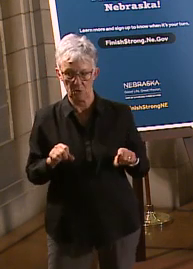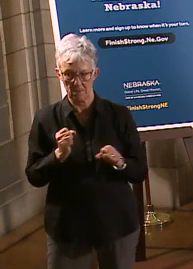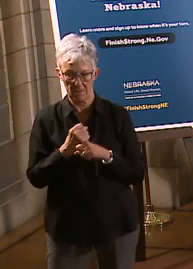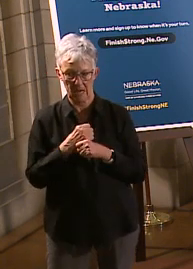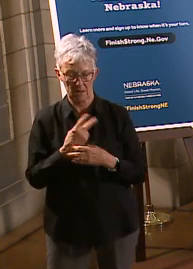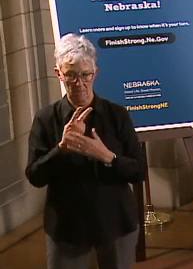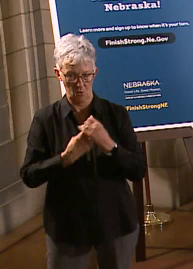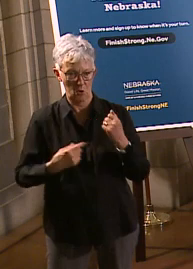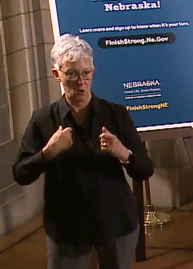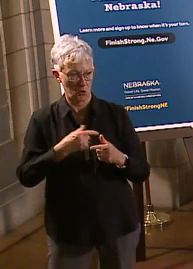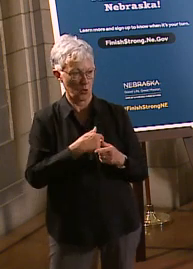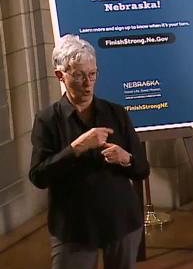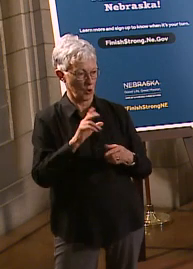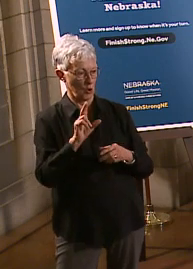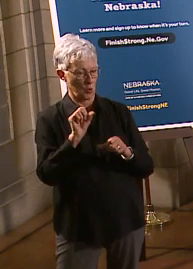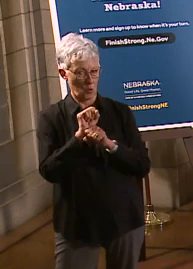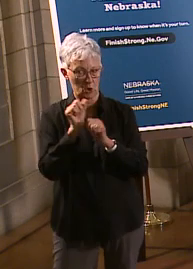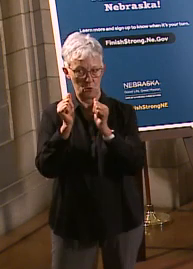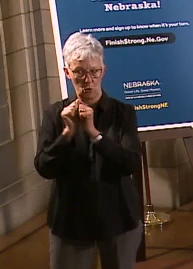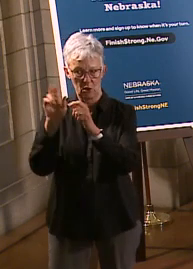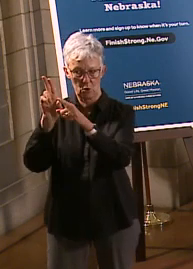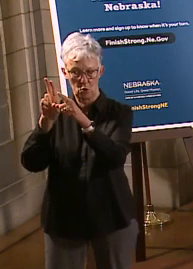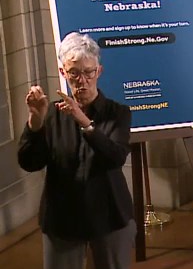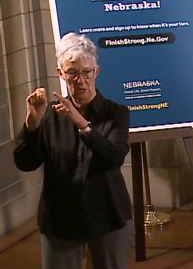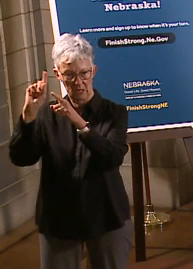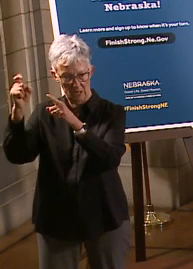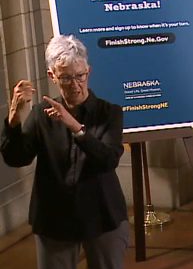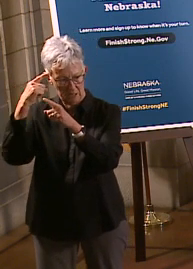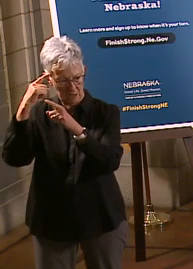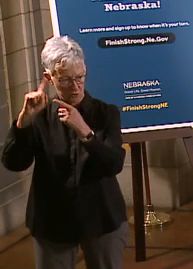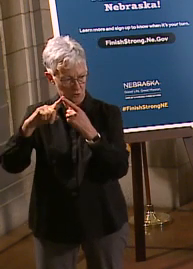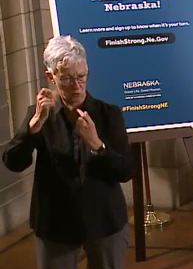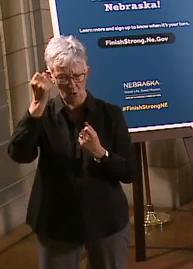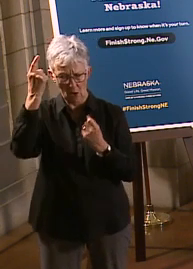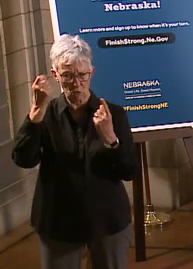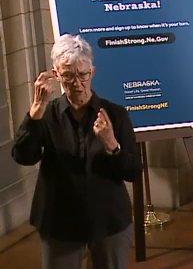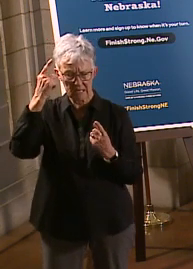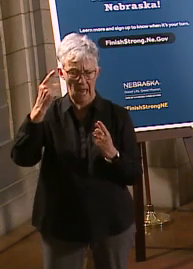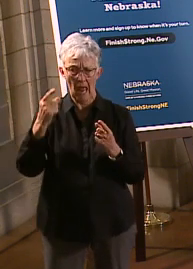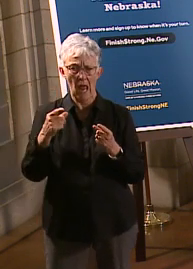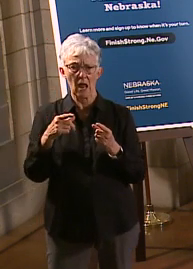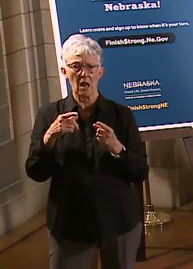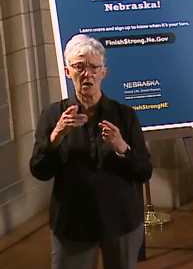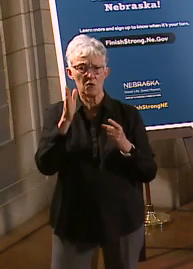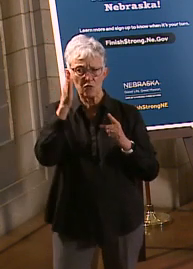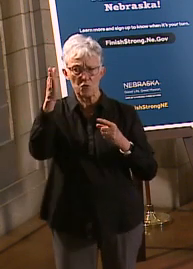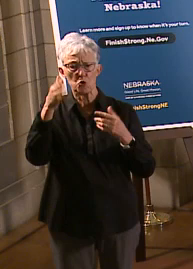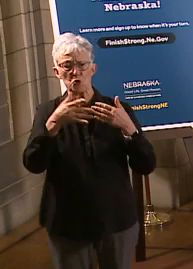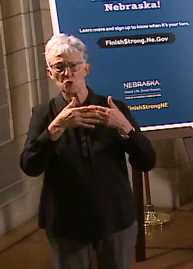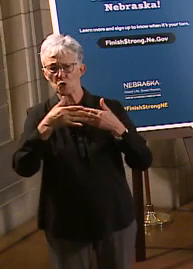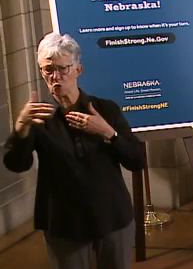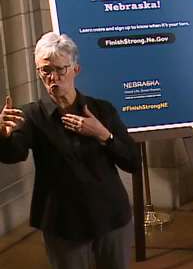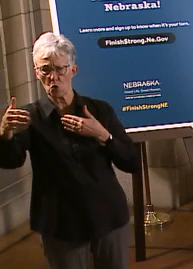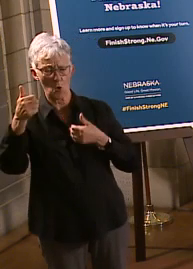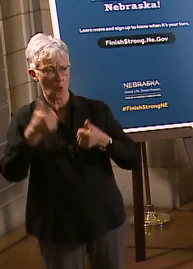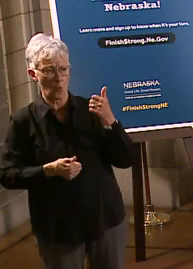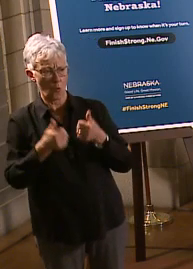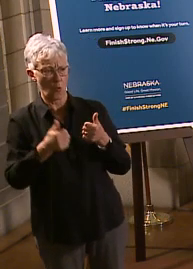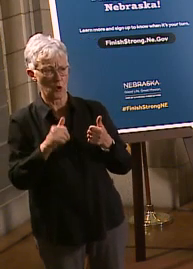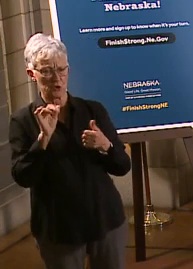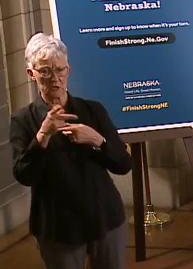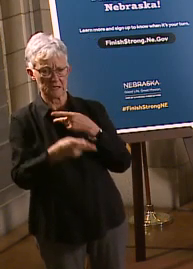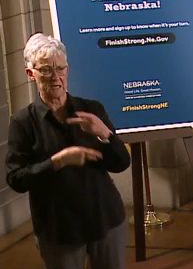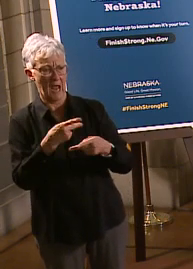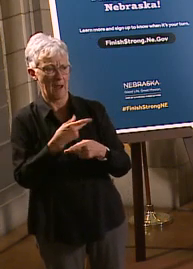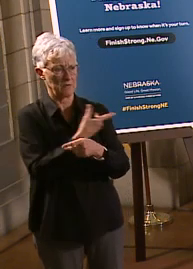actively working with the U.S. government to understand really the long-term interests in low-dose syringes. Normally, there's not